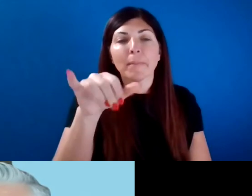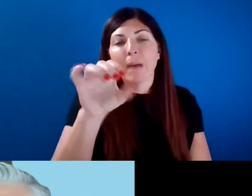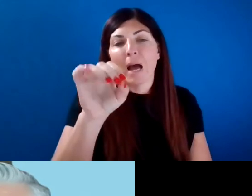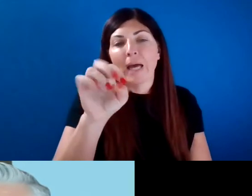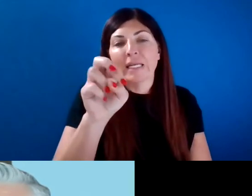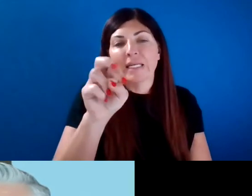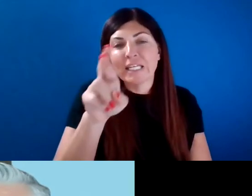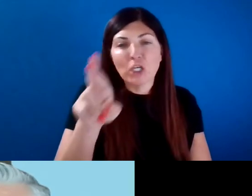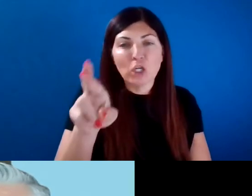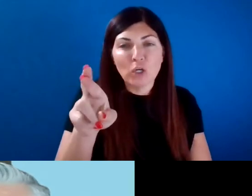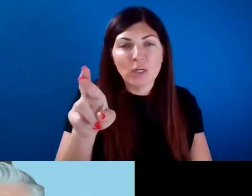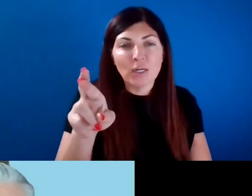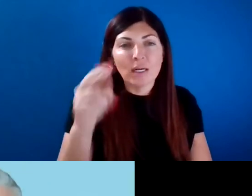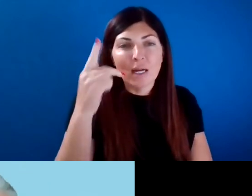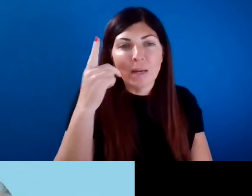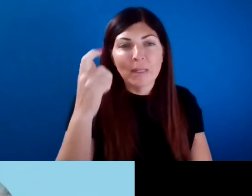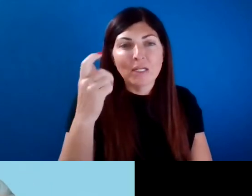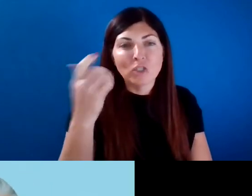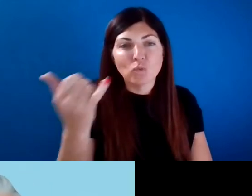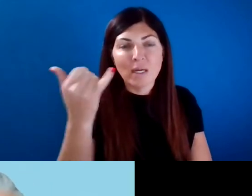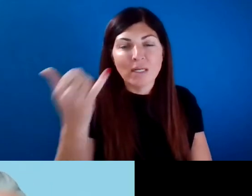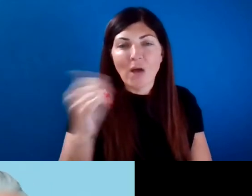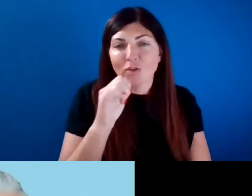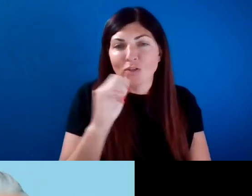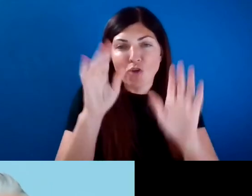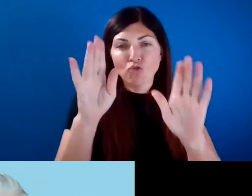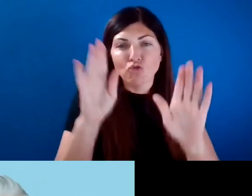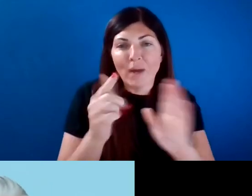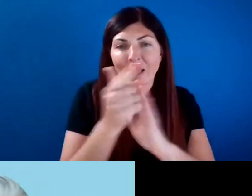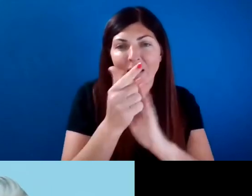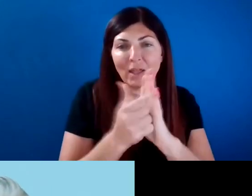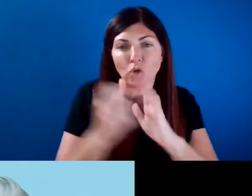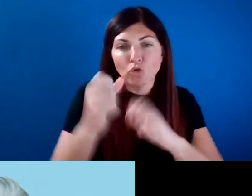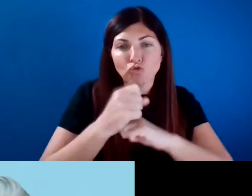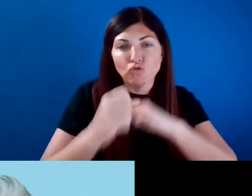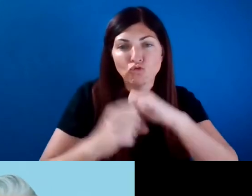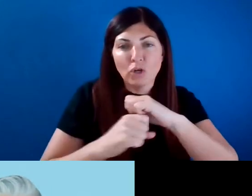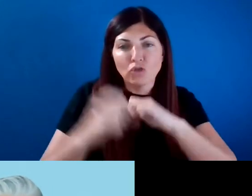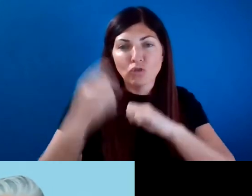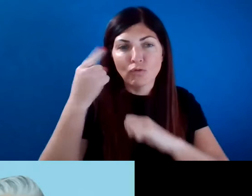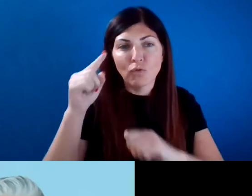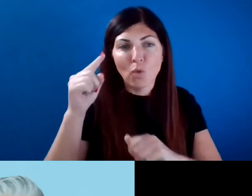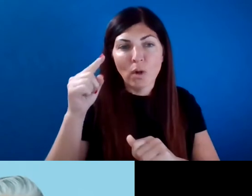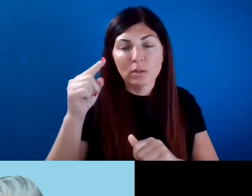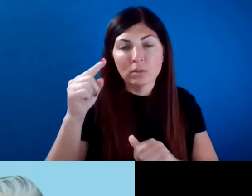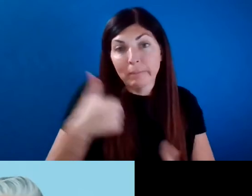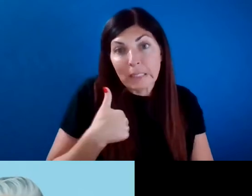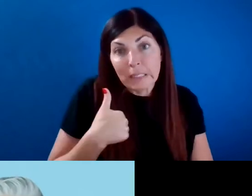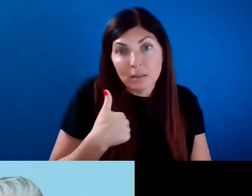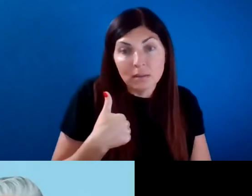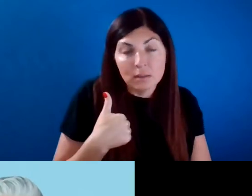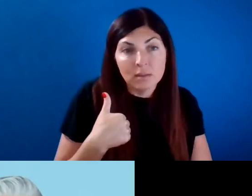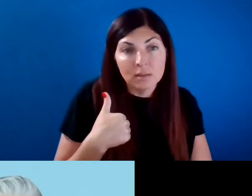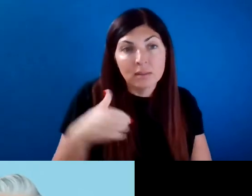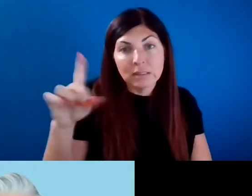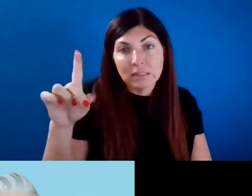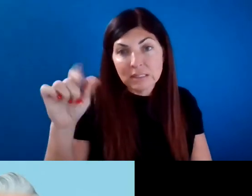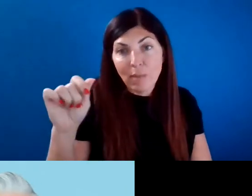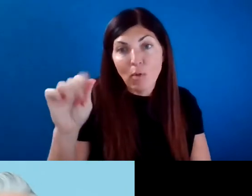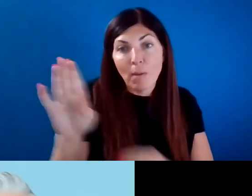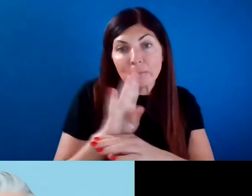there isn't a great current legal structure for me as a disabled business